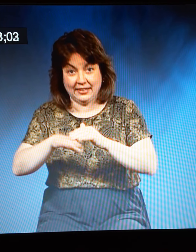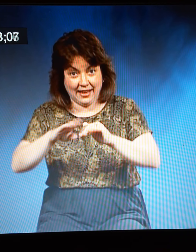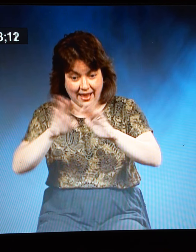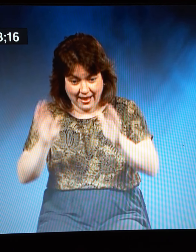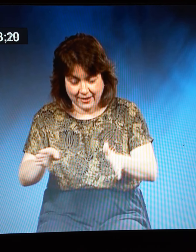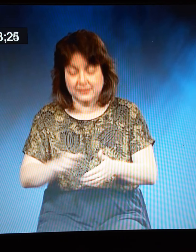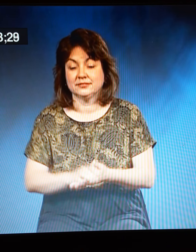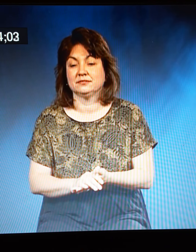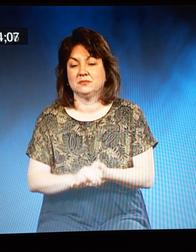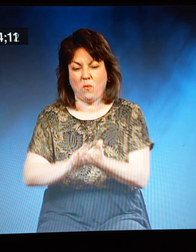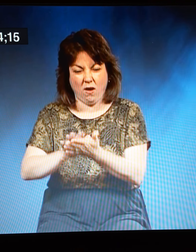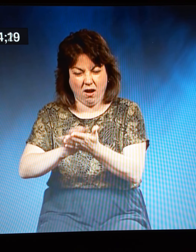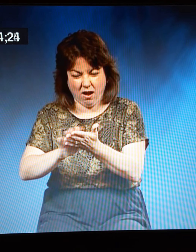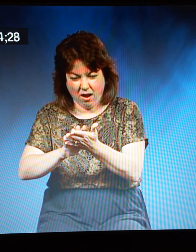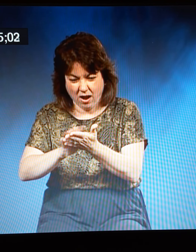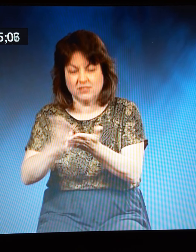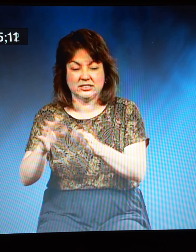So I picked all the peppers and brought them into the house.